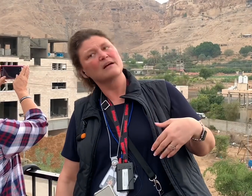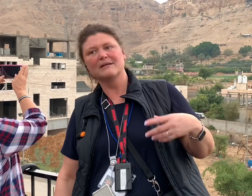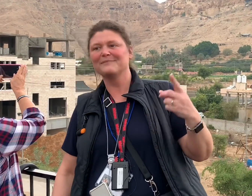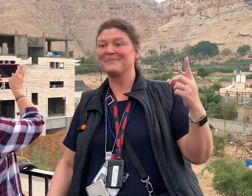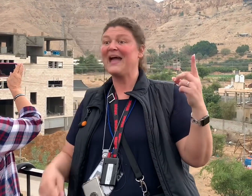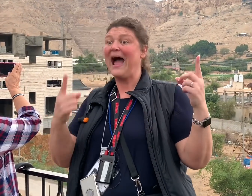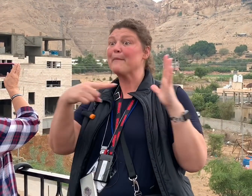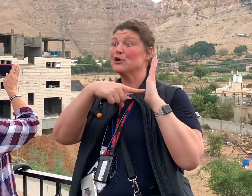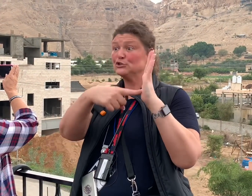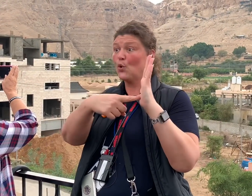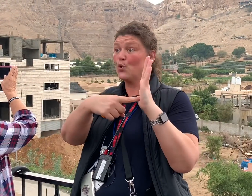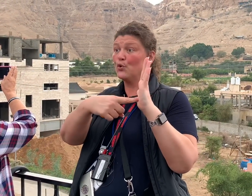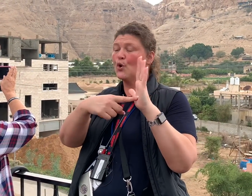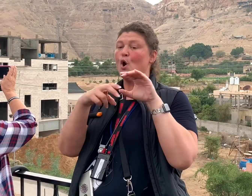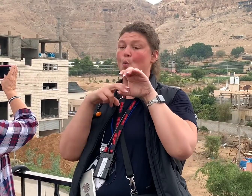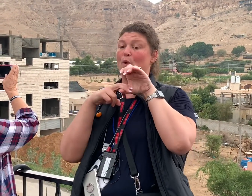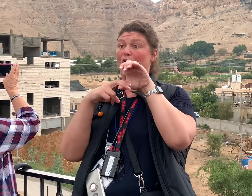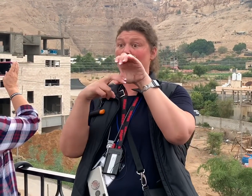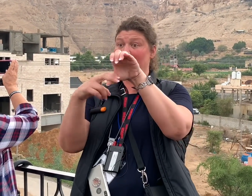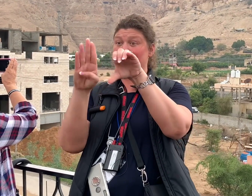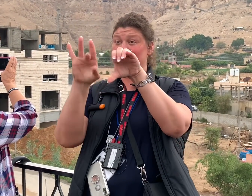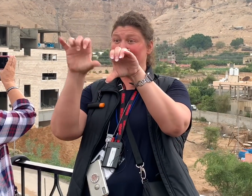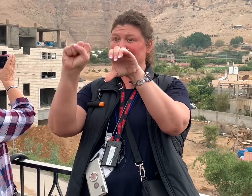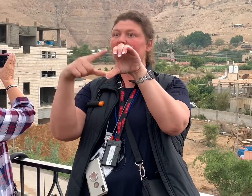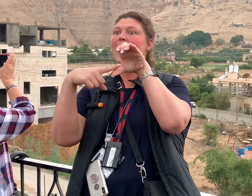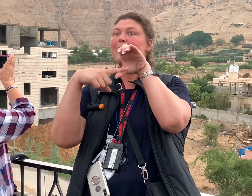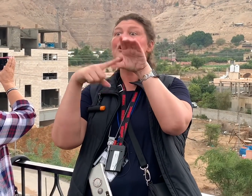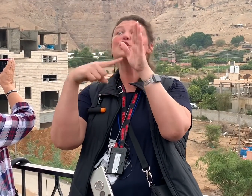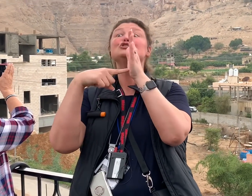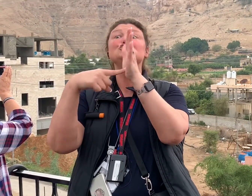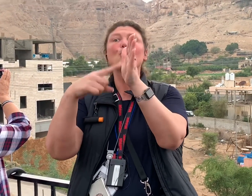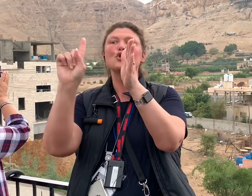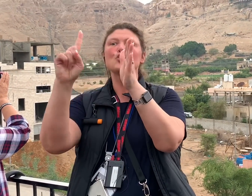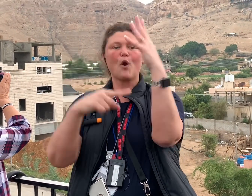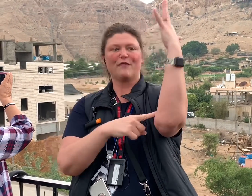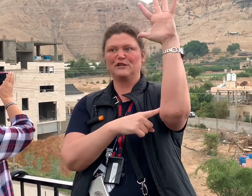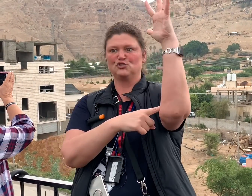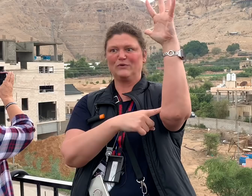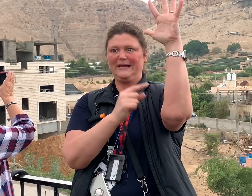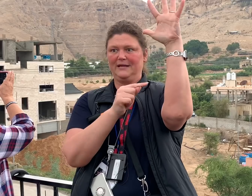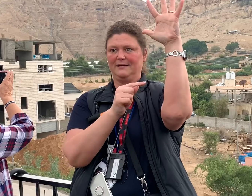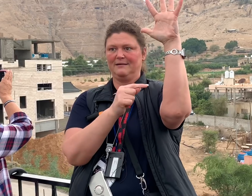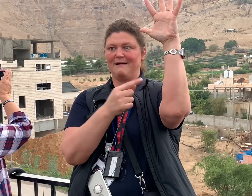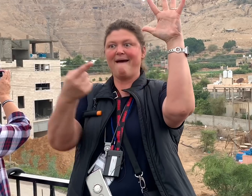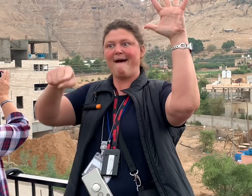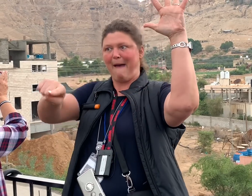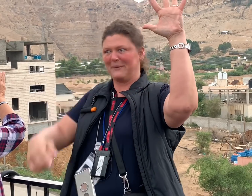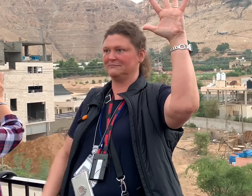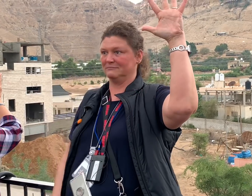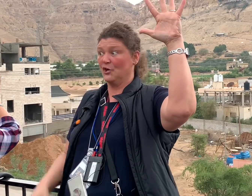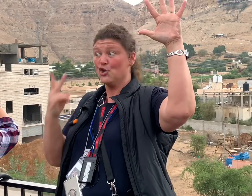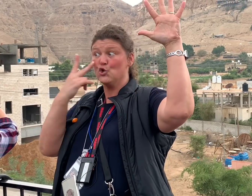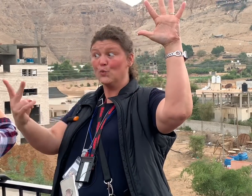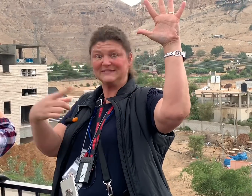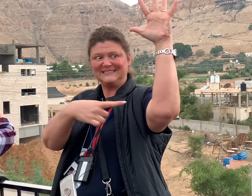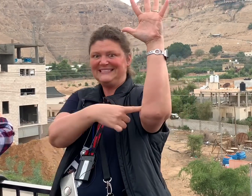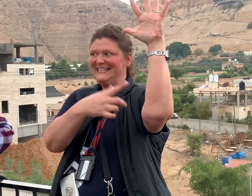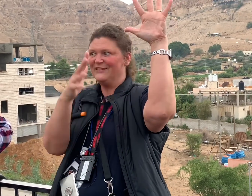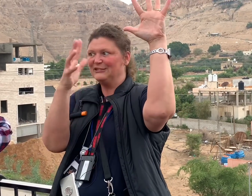place that, according to tradition, the sycamore tree was planted. Okay, and we will see the sycamore